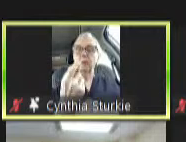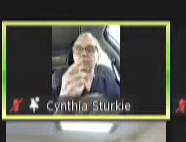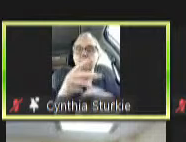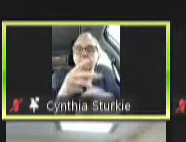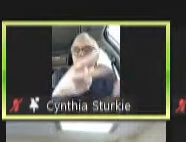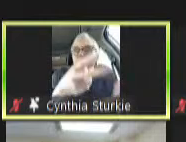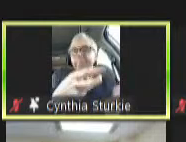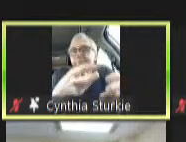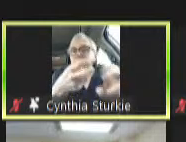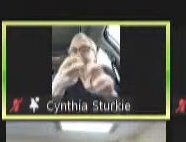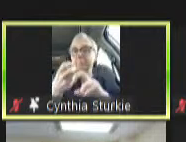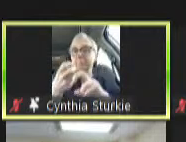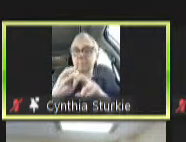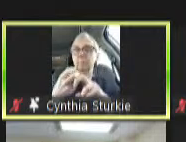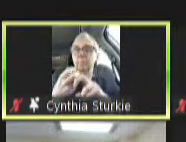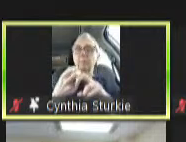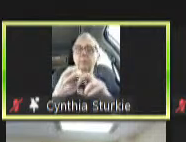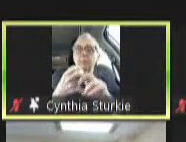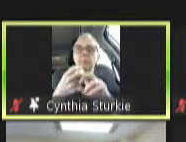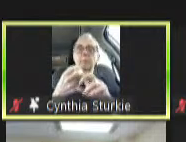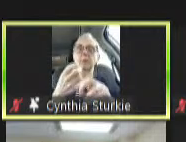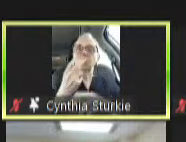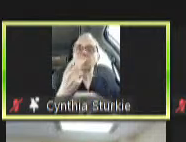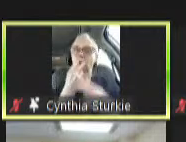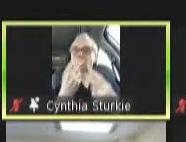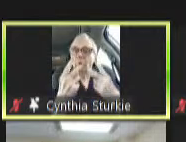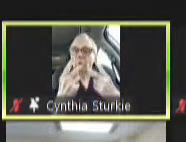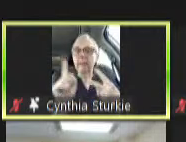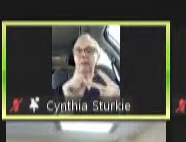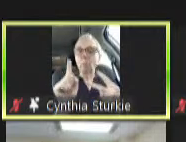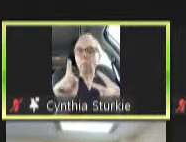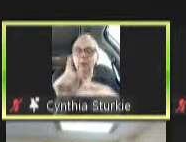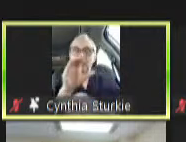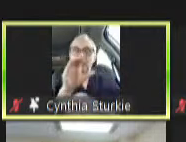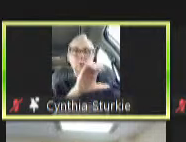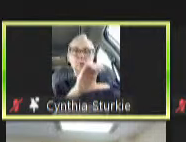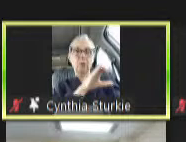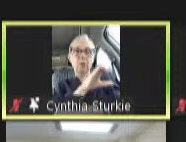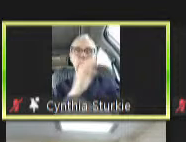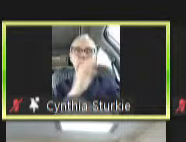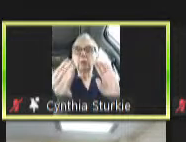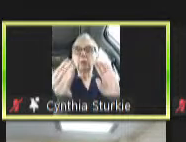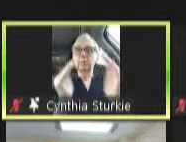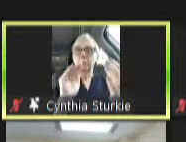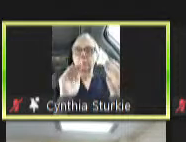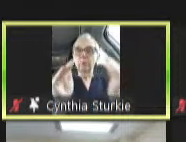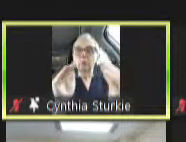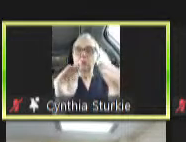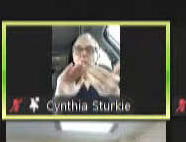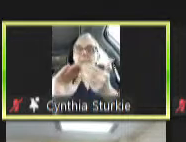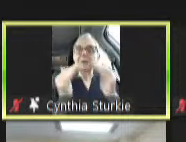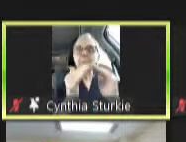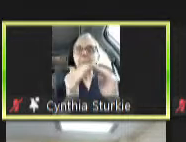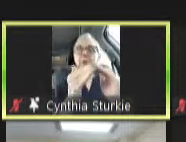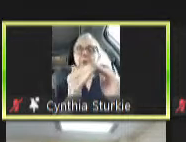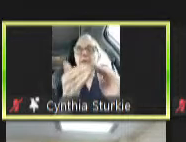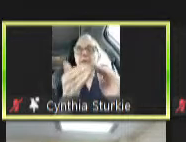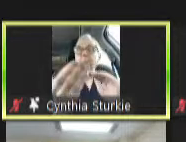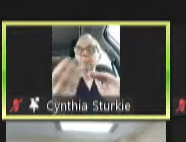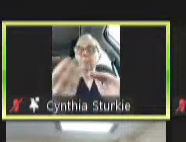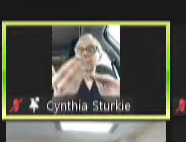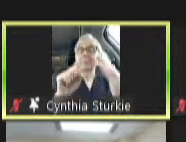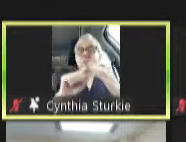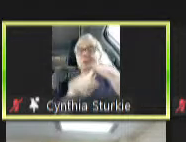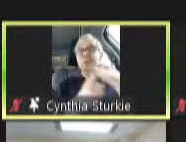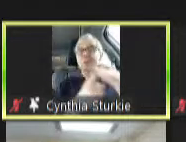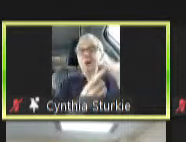right now, this curve fitting exercise, sort of looking at where Colorado is compared to locations ahead of us to try and understand what the trajectory might look